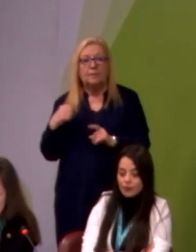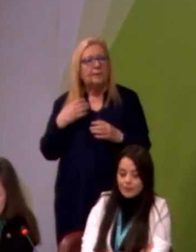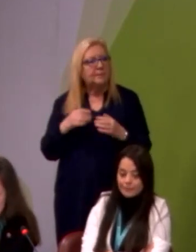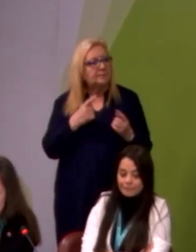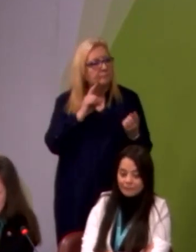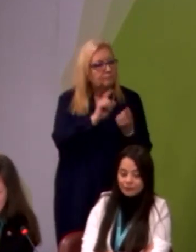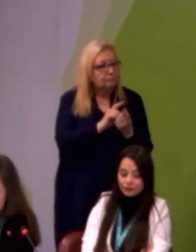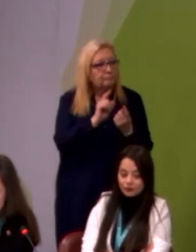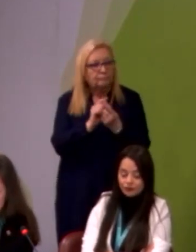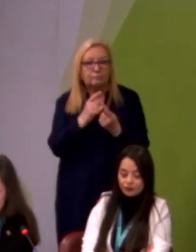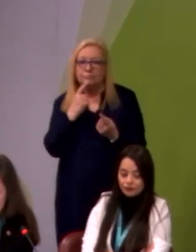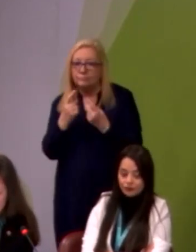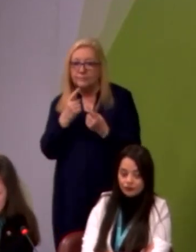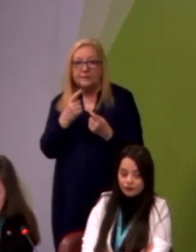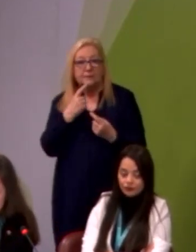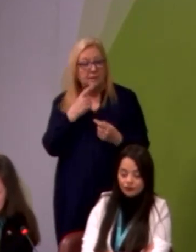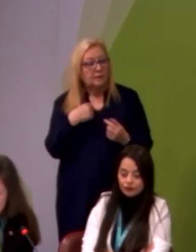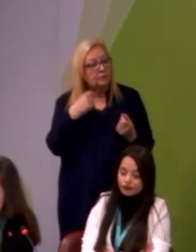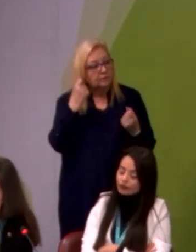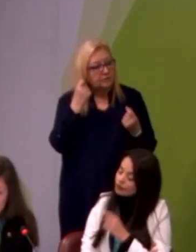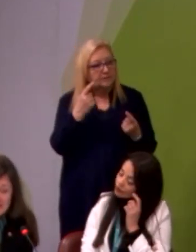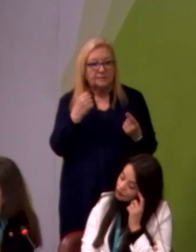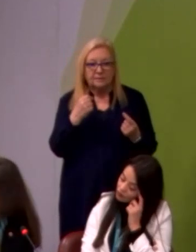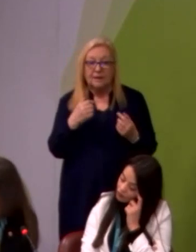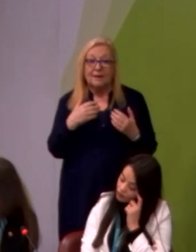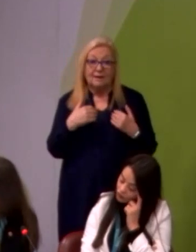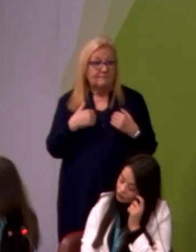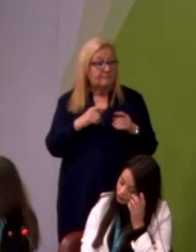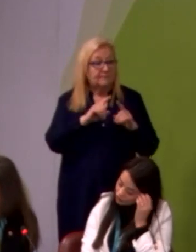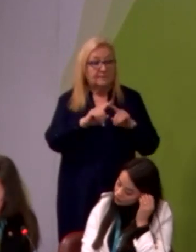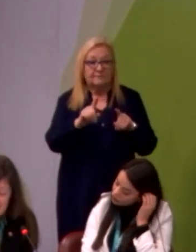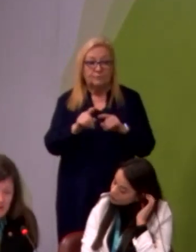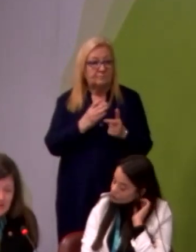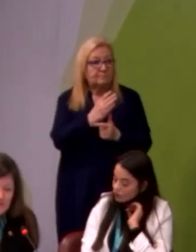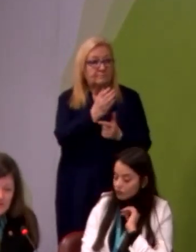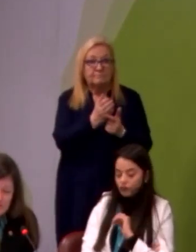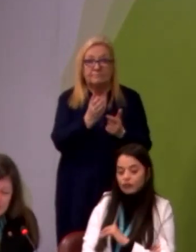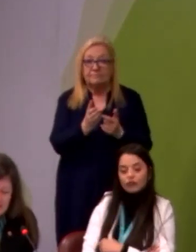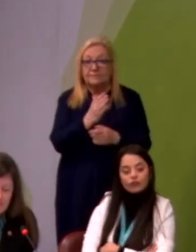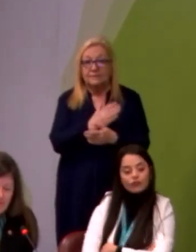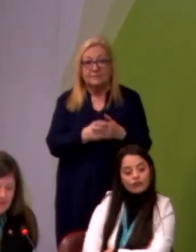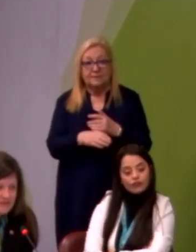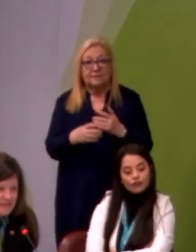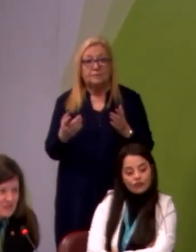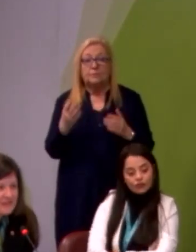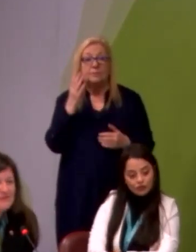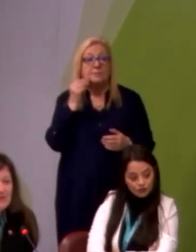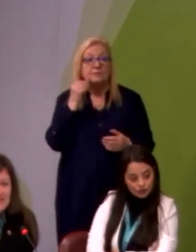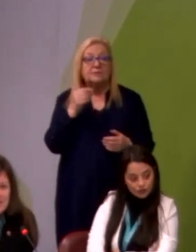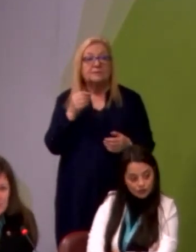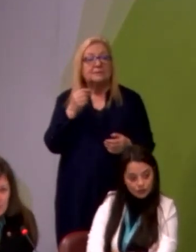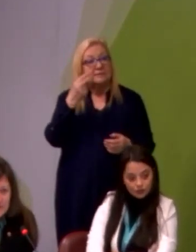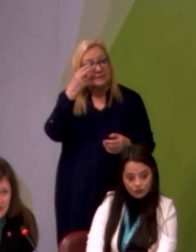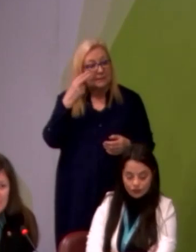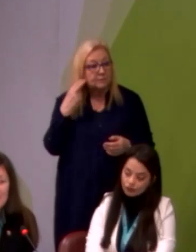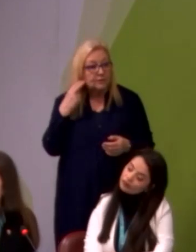some colleagues that it's important to understand that there's different disabilities. And the experience of children, for example, with sensory